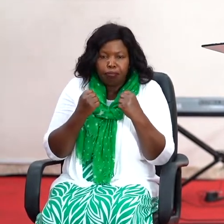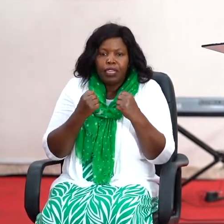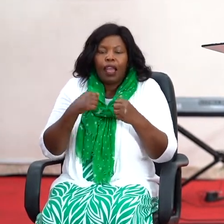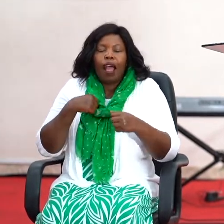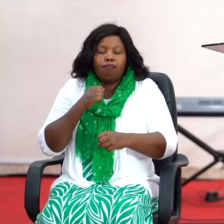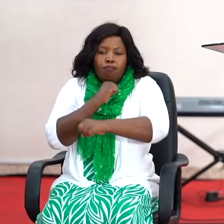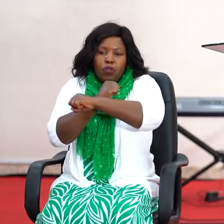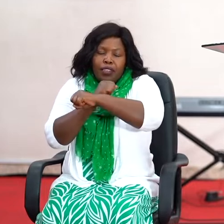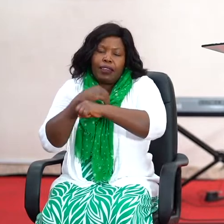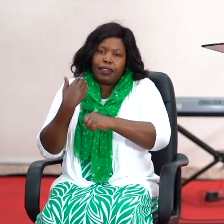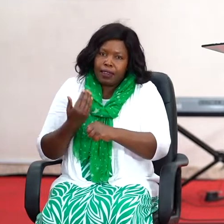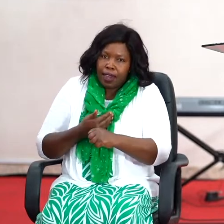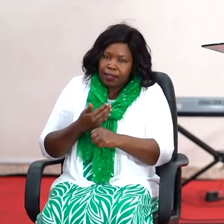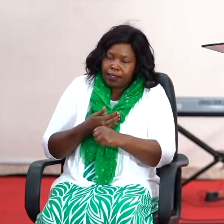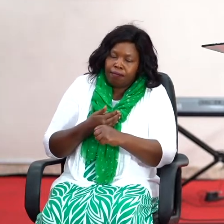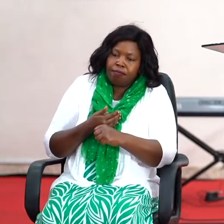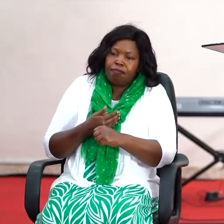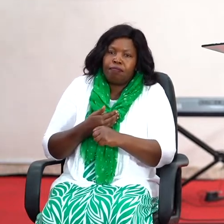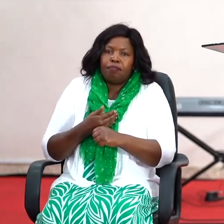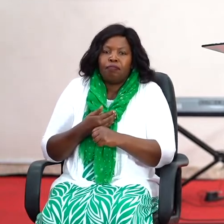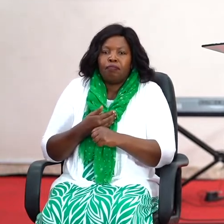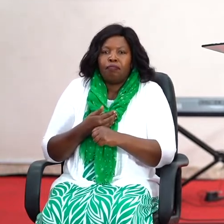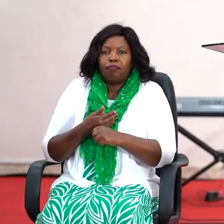us and he has been with us.